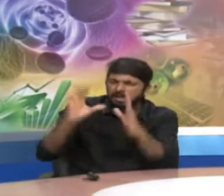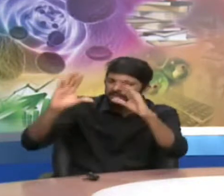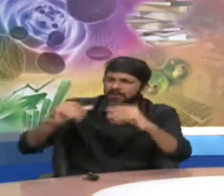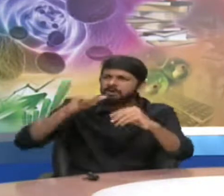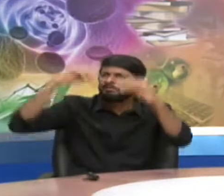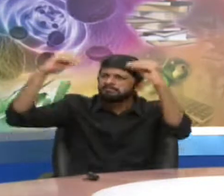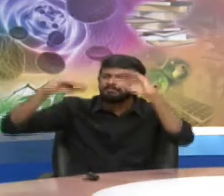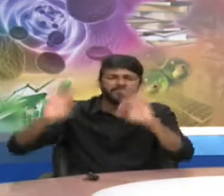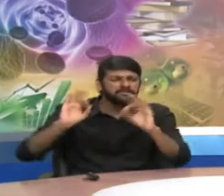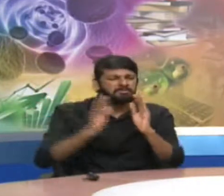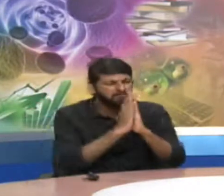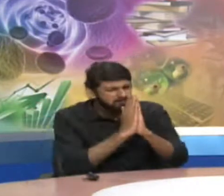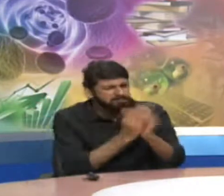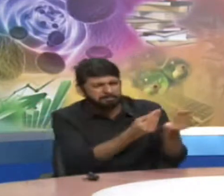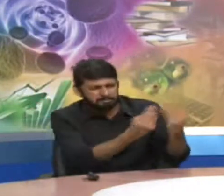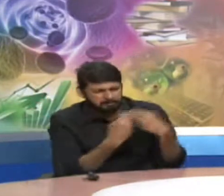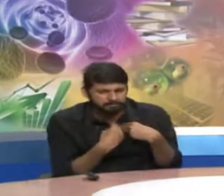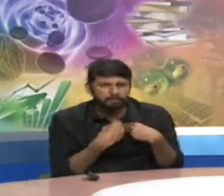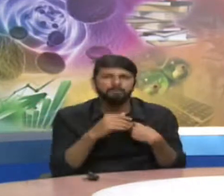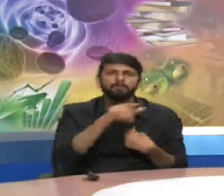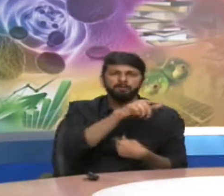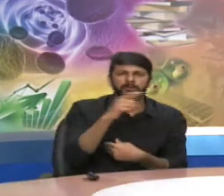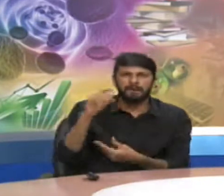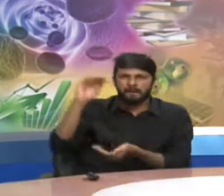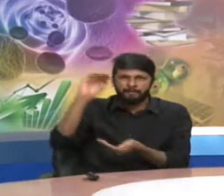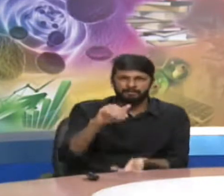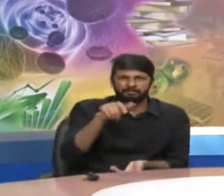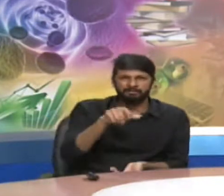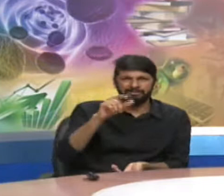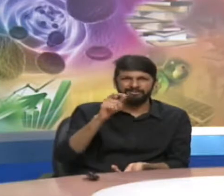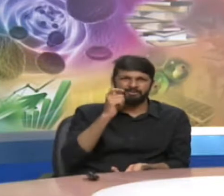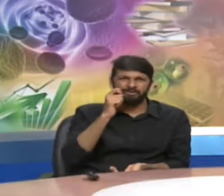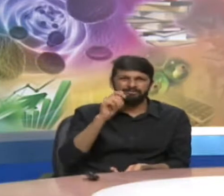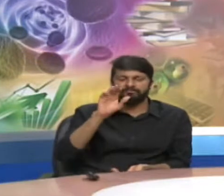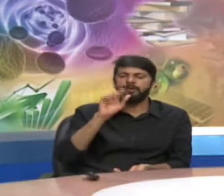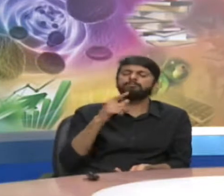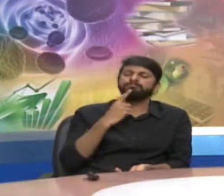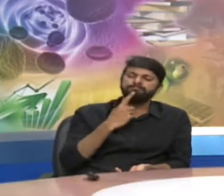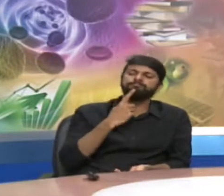But the people outside